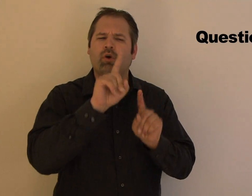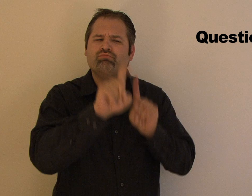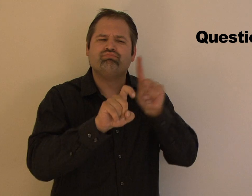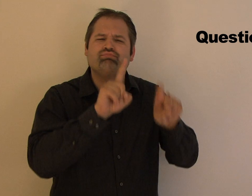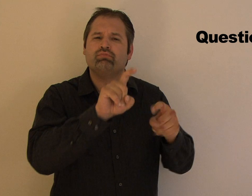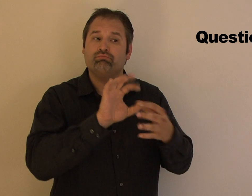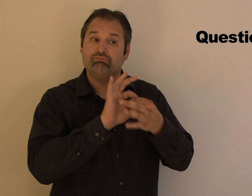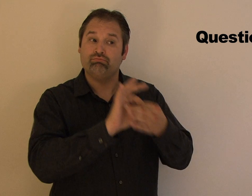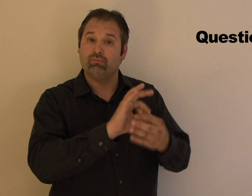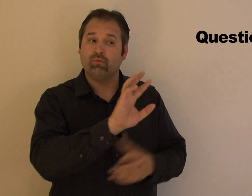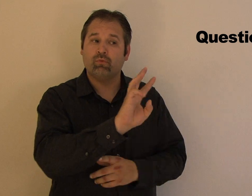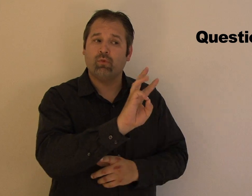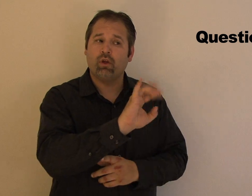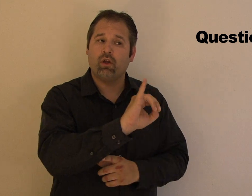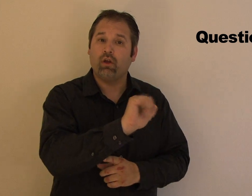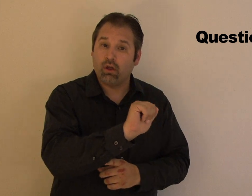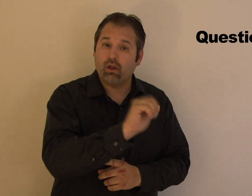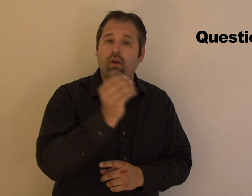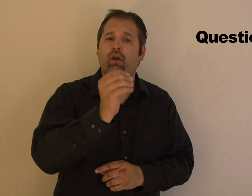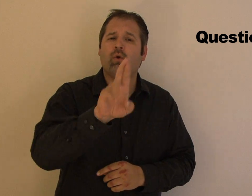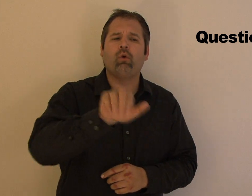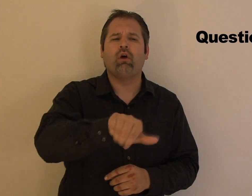If you have any questions about WIA or any